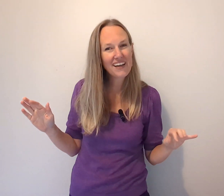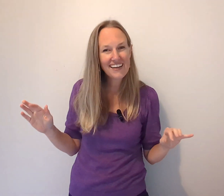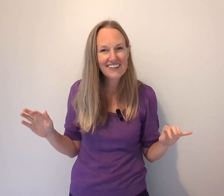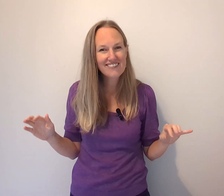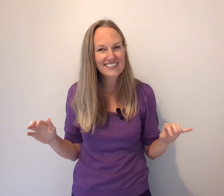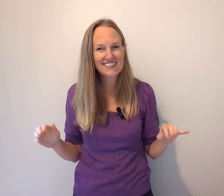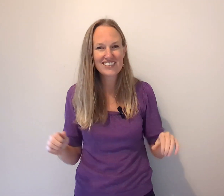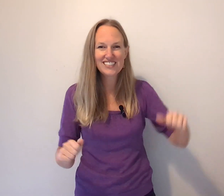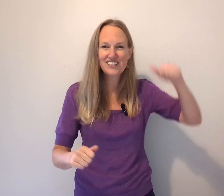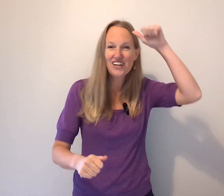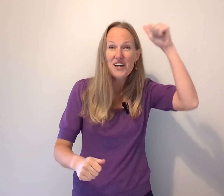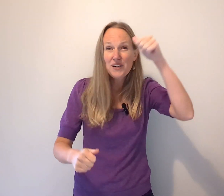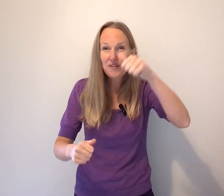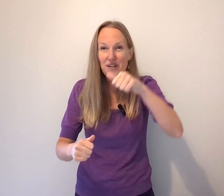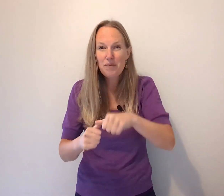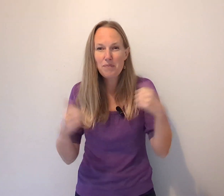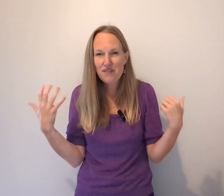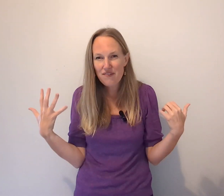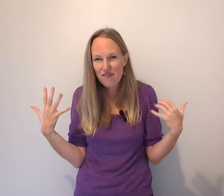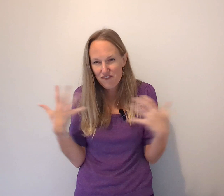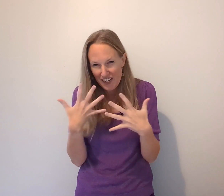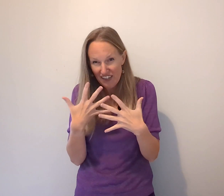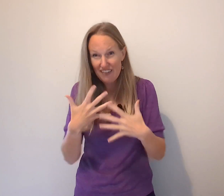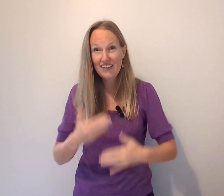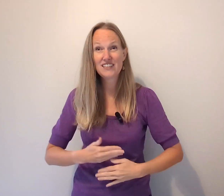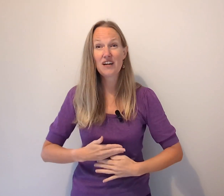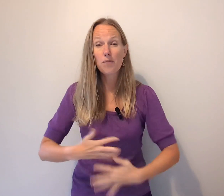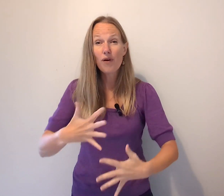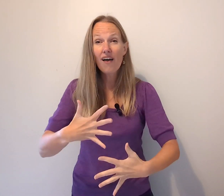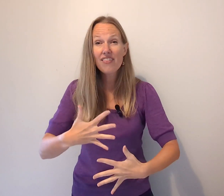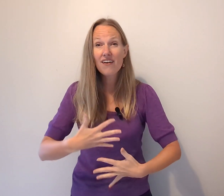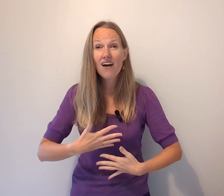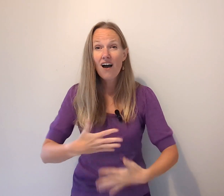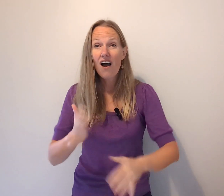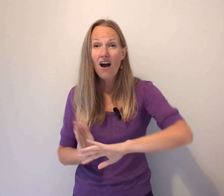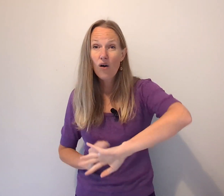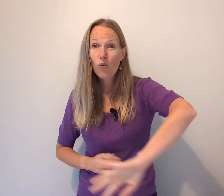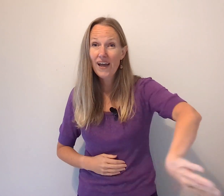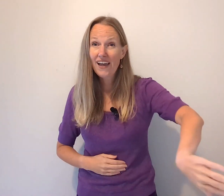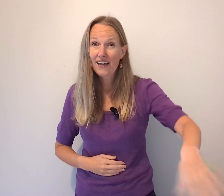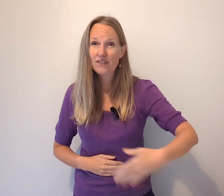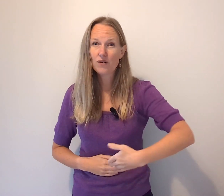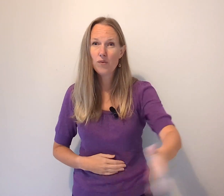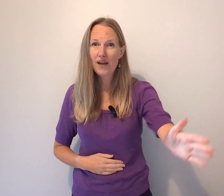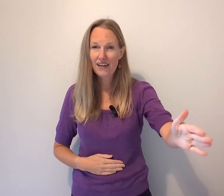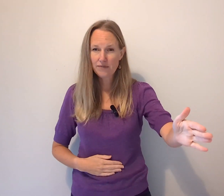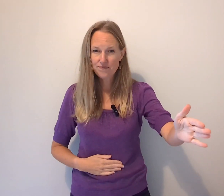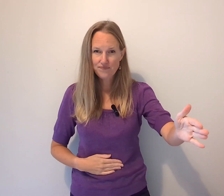right into verse number 2. Remember the fear that took our breath away.